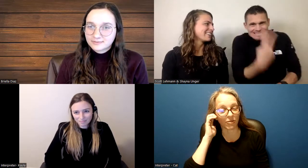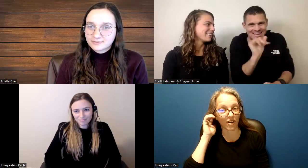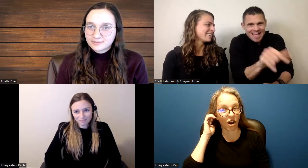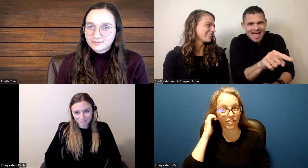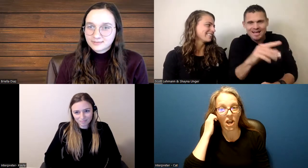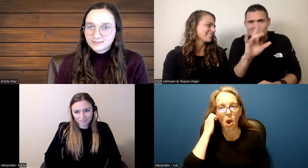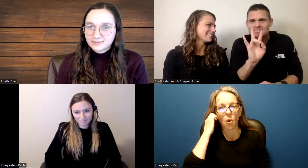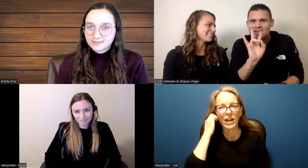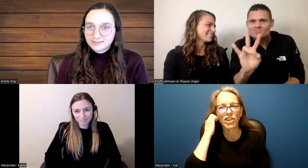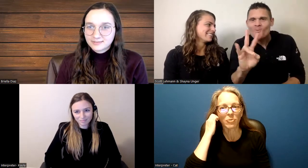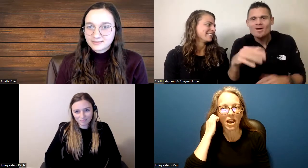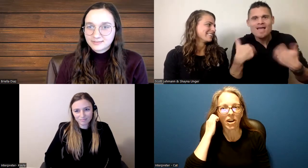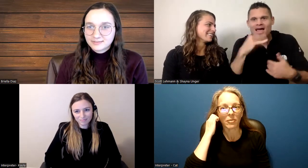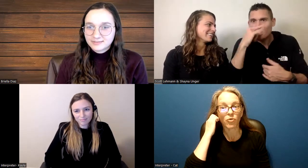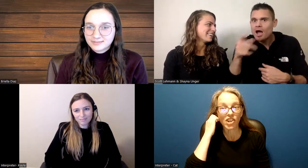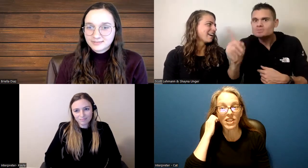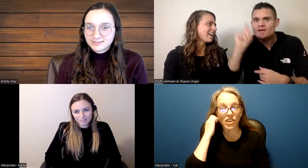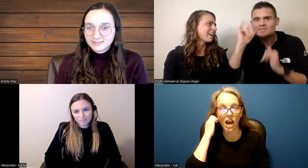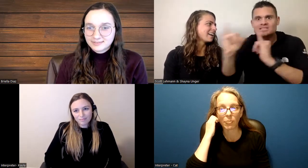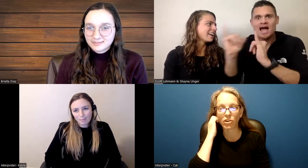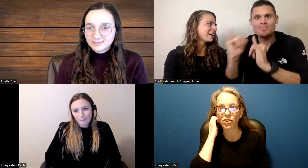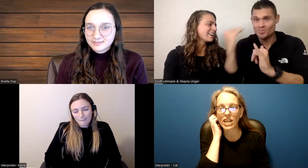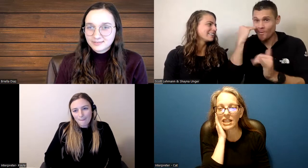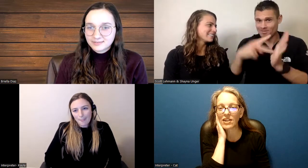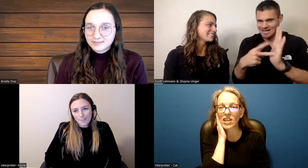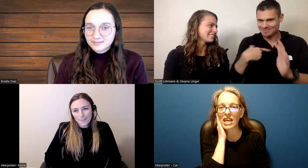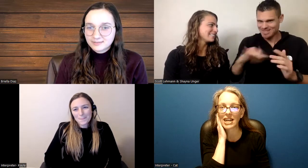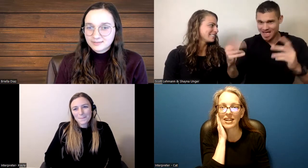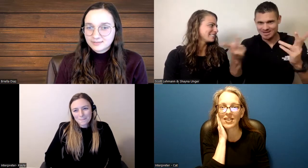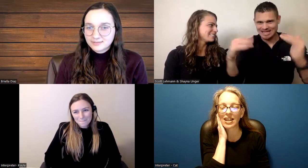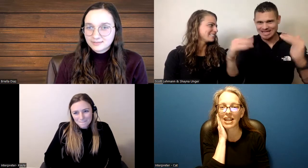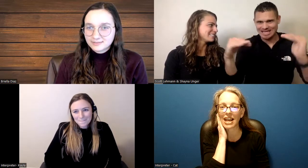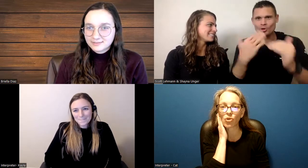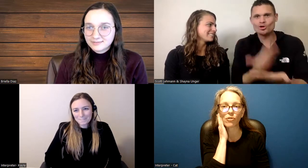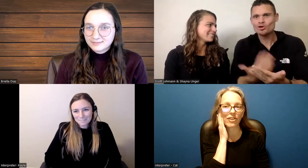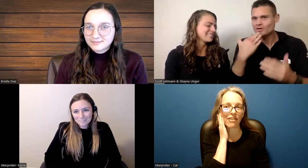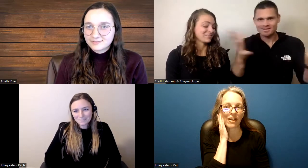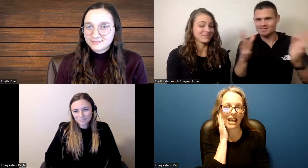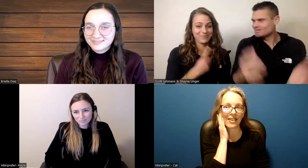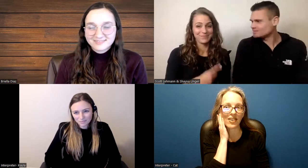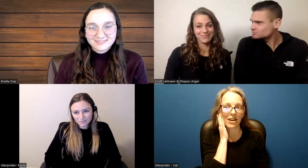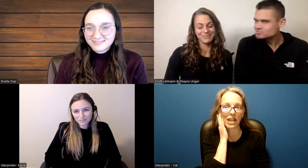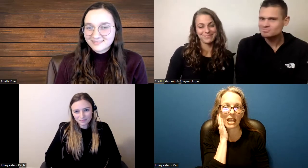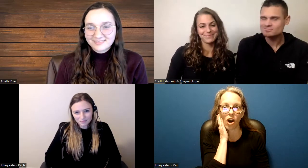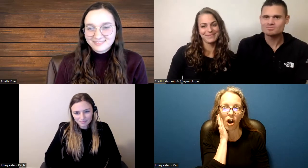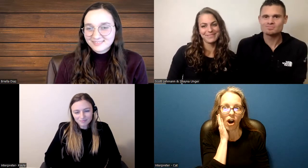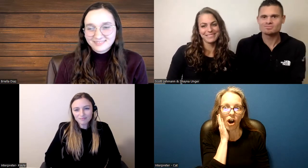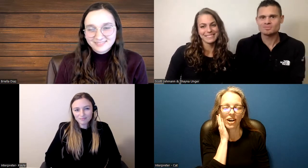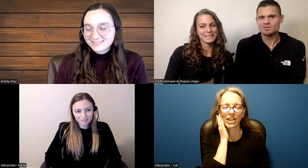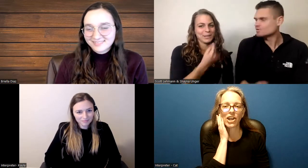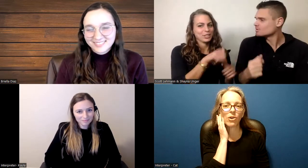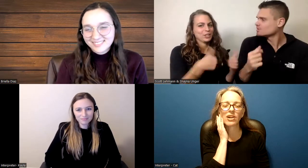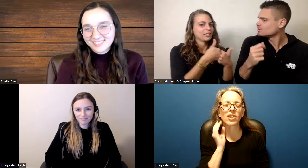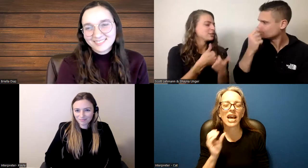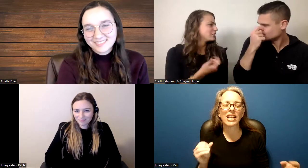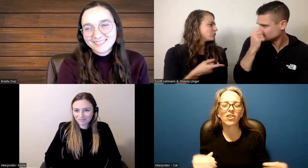this often, which is better, reaching the top or seeing these kids at that school for the deaf in Alaska being like, oh,